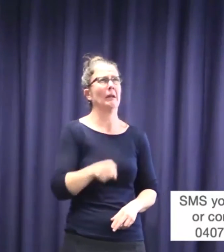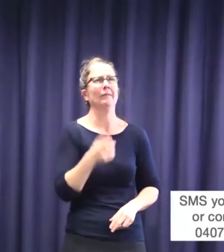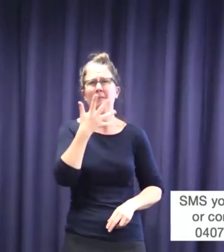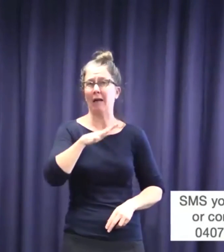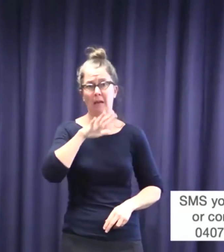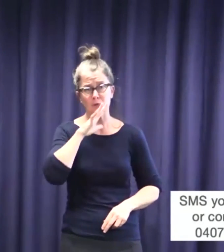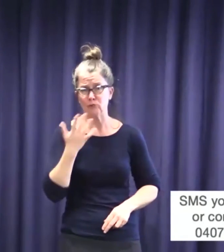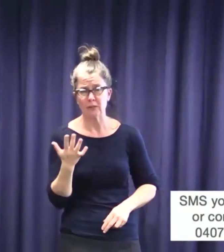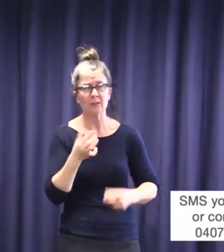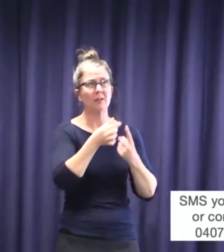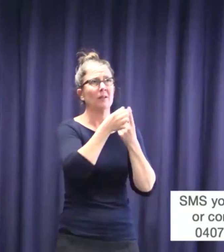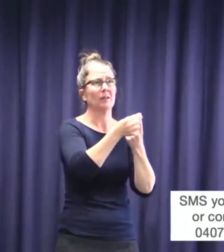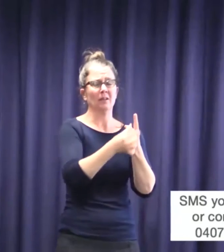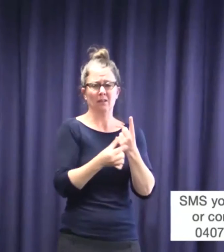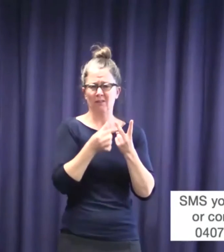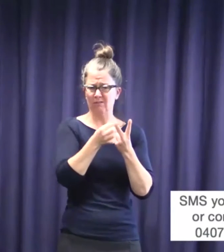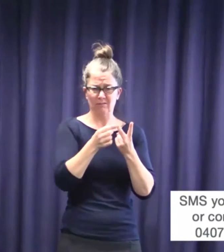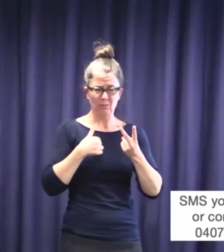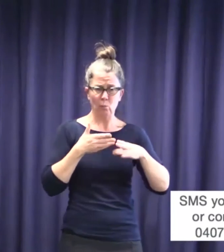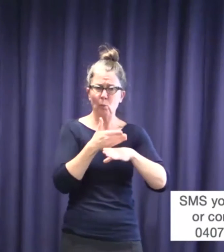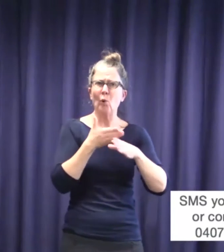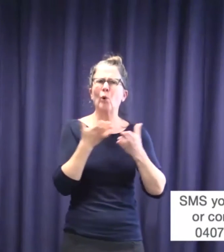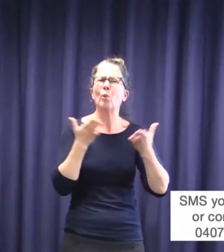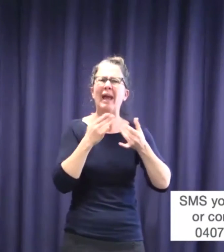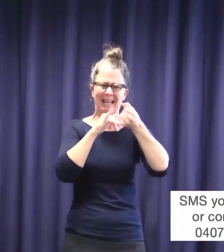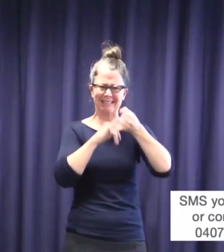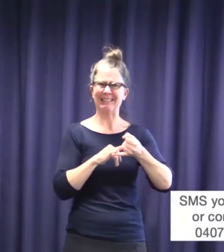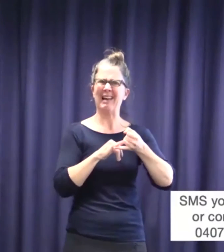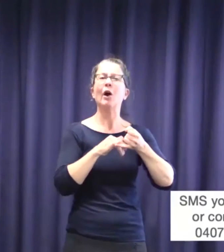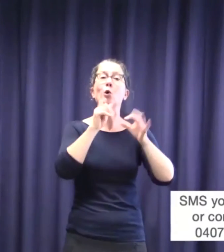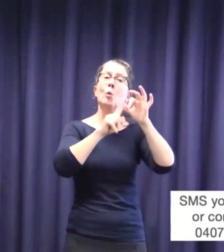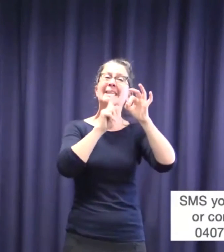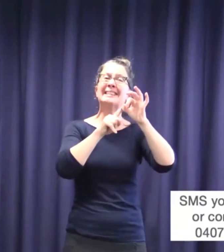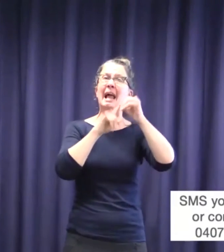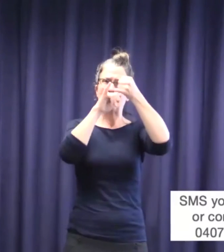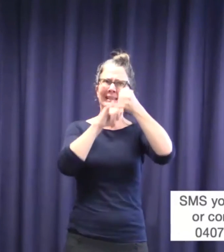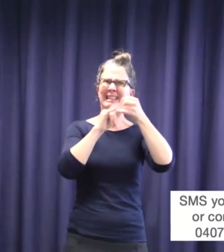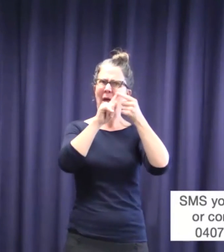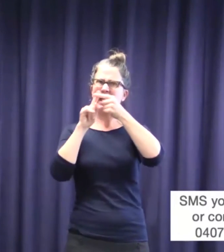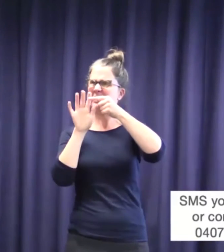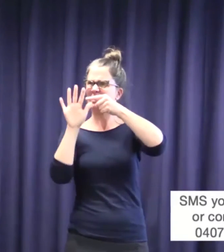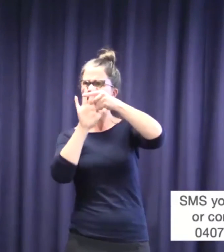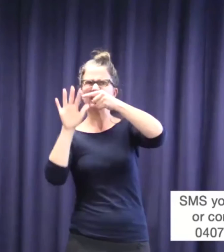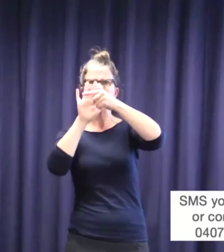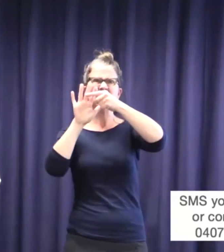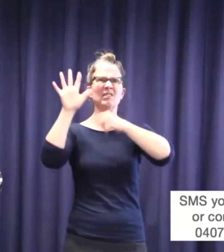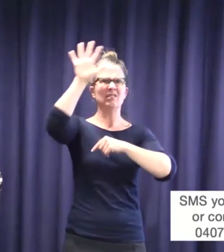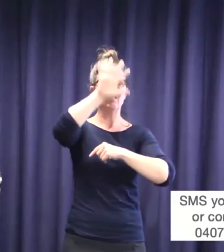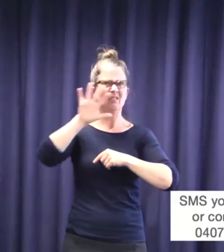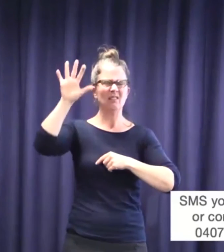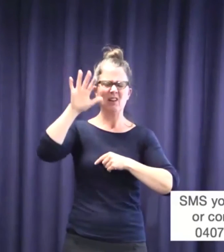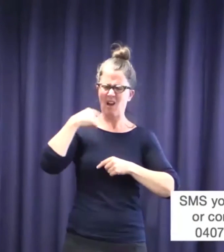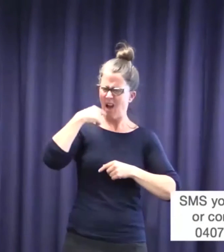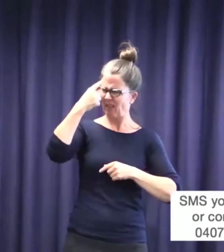have and we operate in southeast Queensland. The email, I